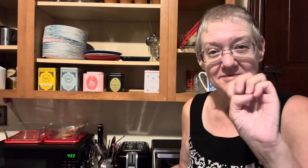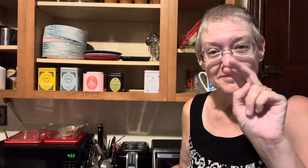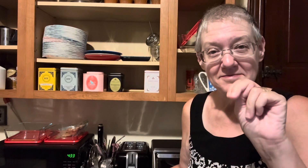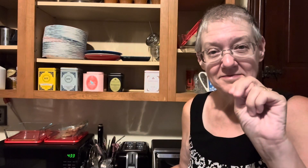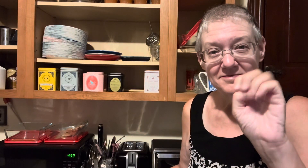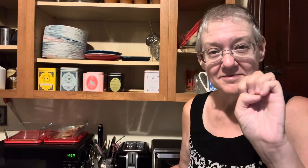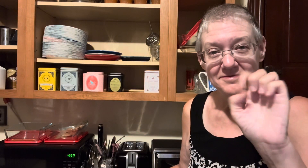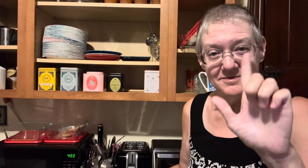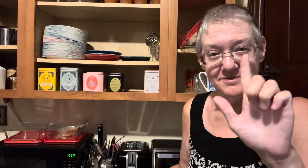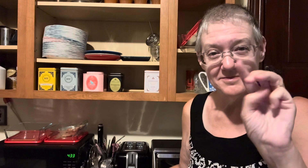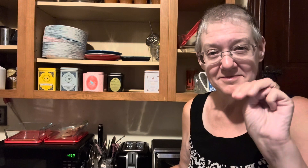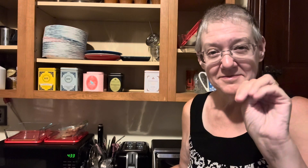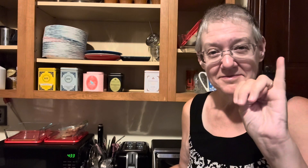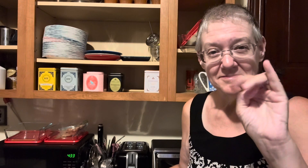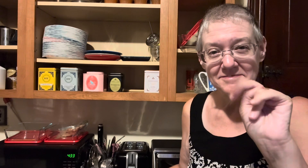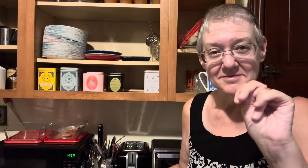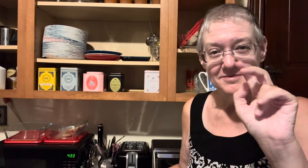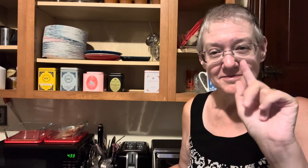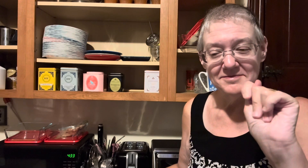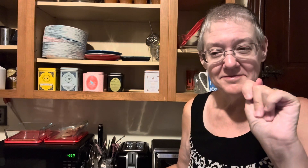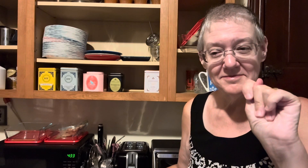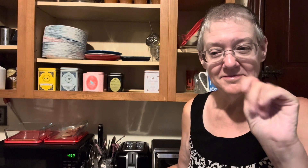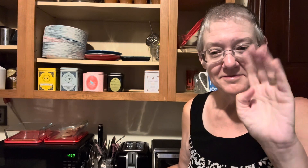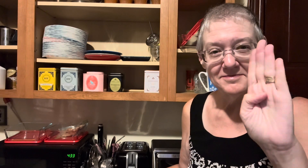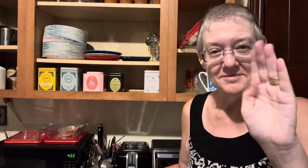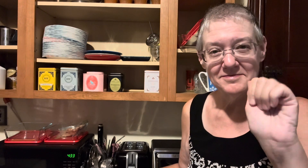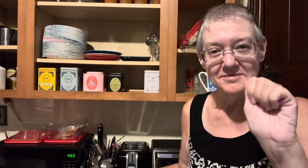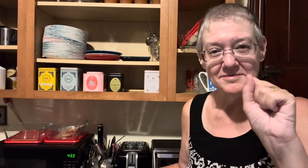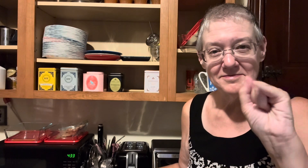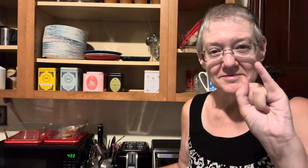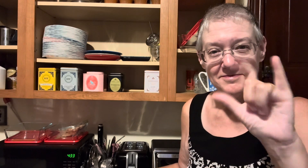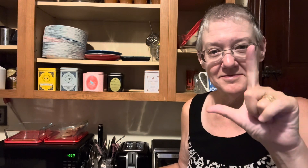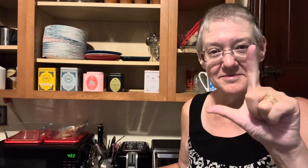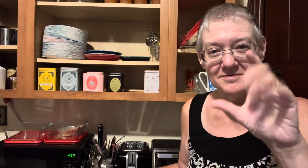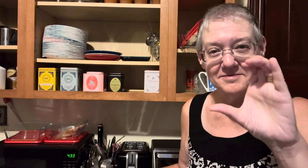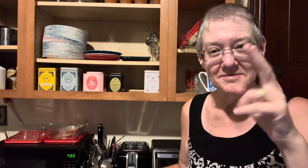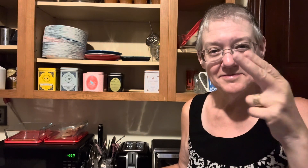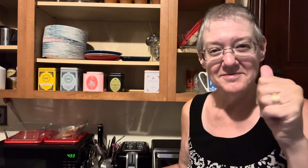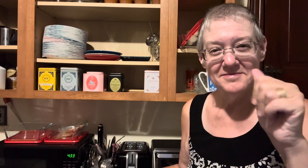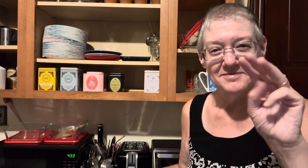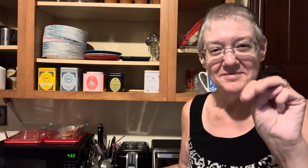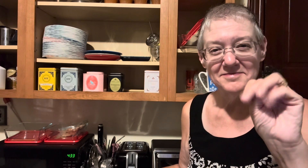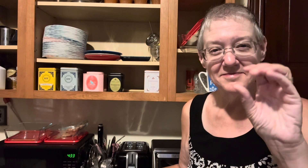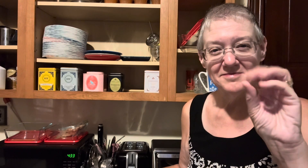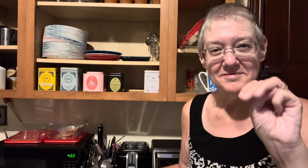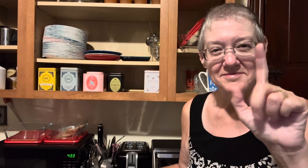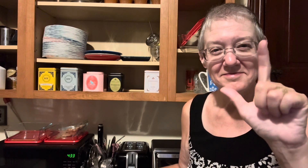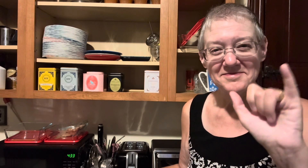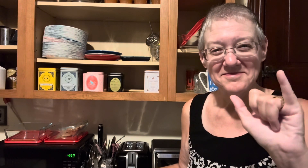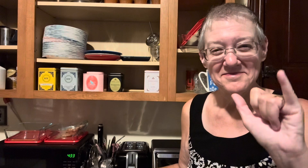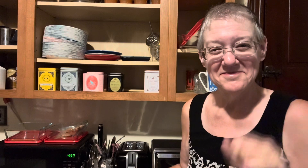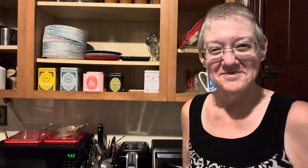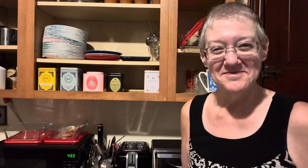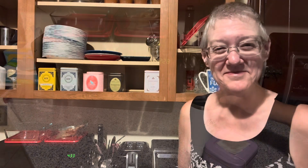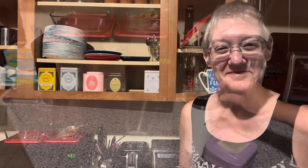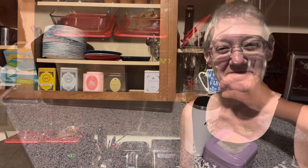It's fennel, mint, basil, and chamomile.